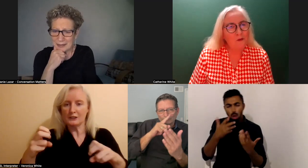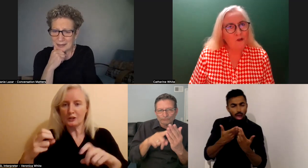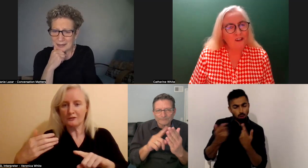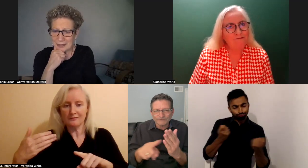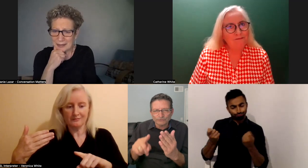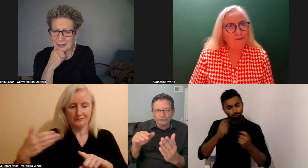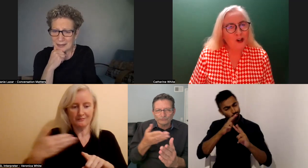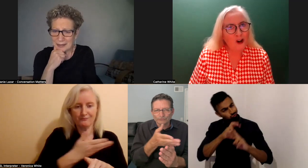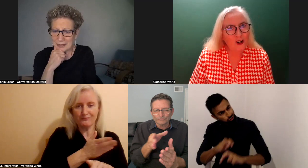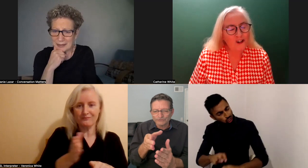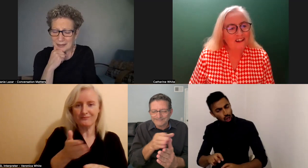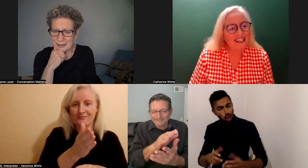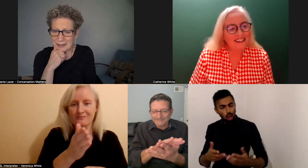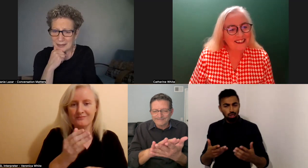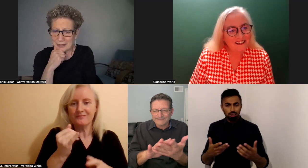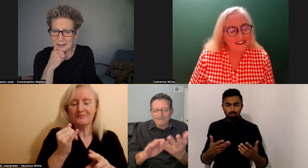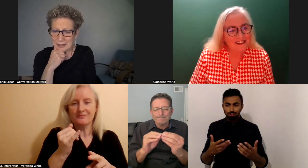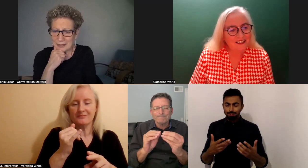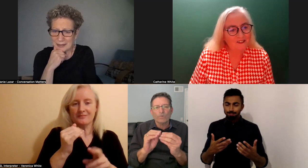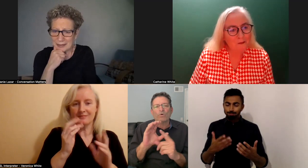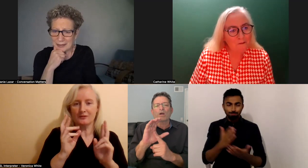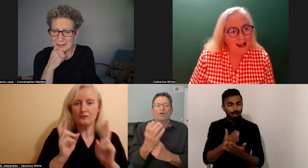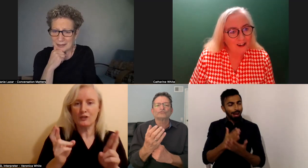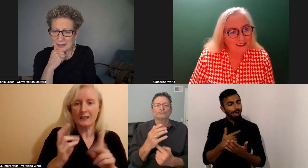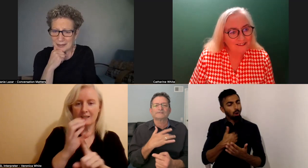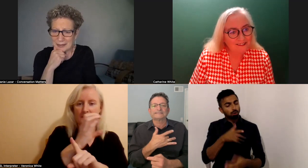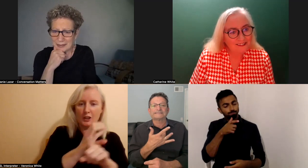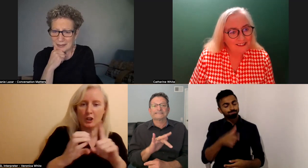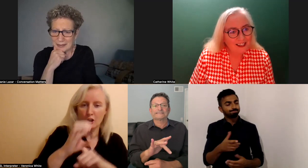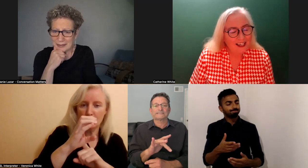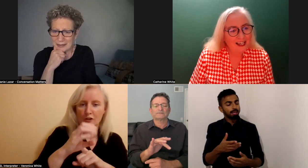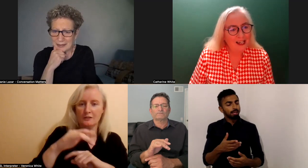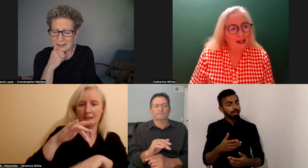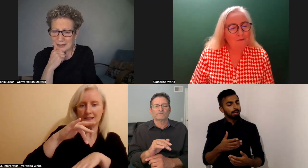in a more culturally sensitive manner.